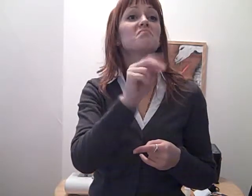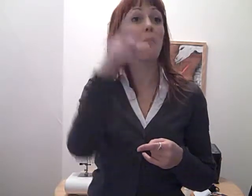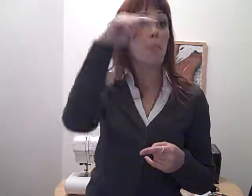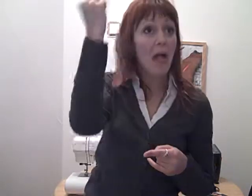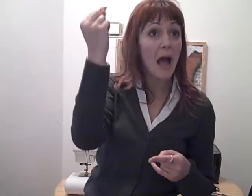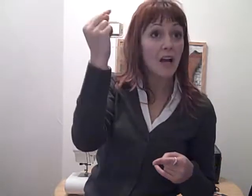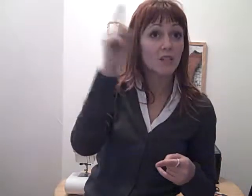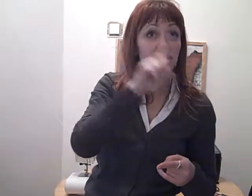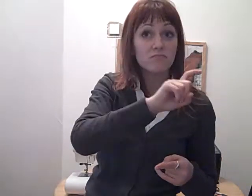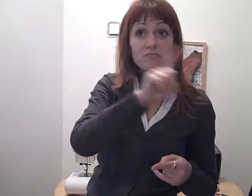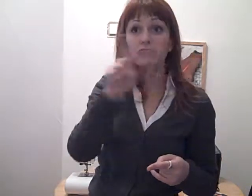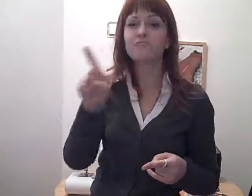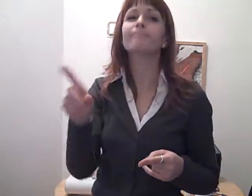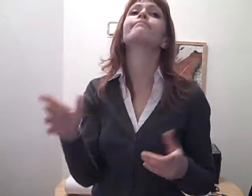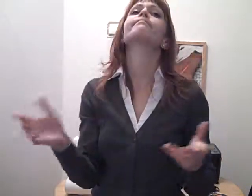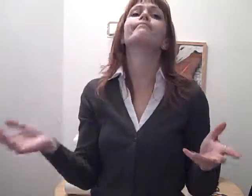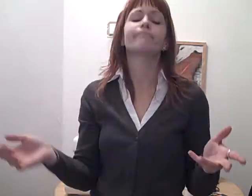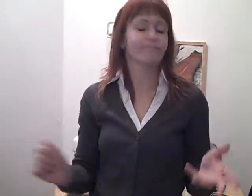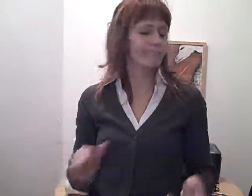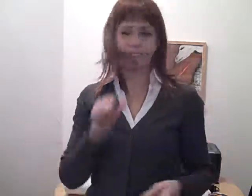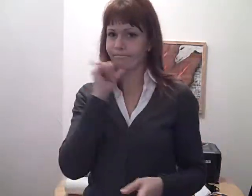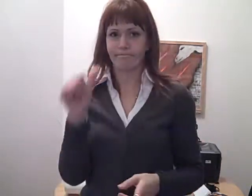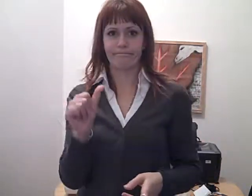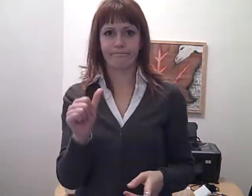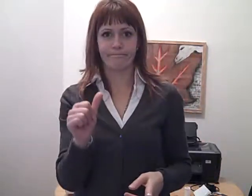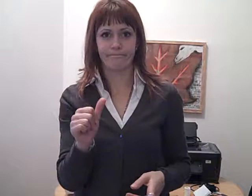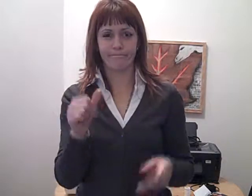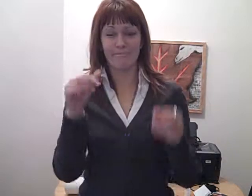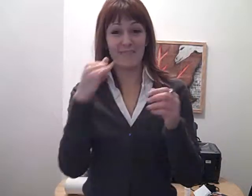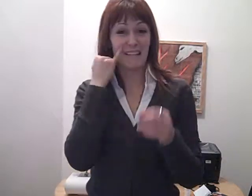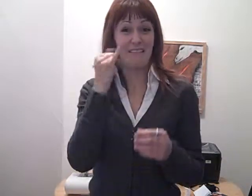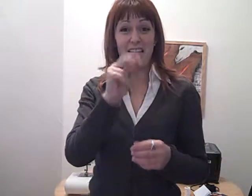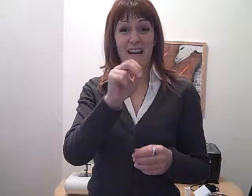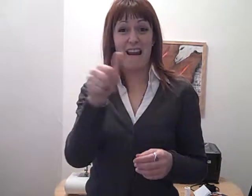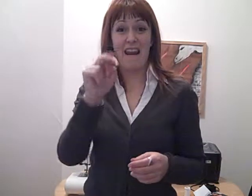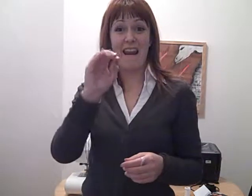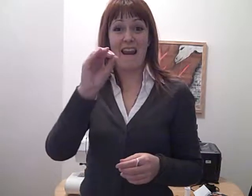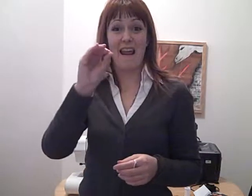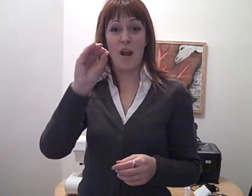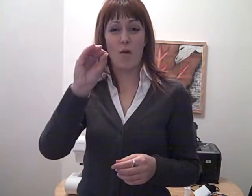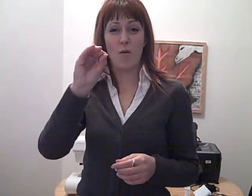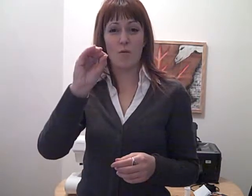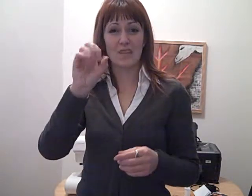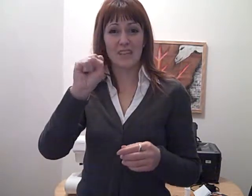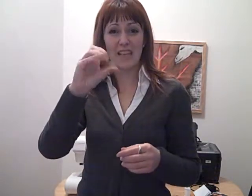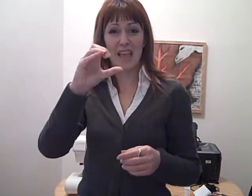And when it's in this form, if I combine it with a polymer and affix it to your